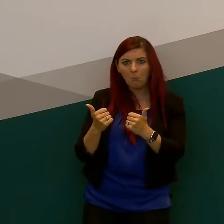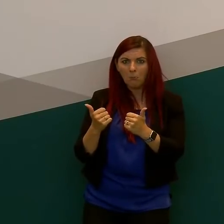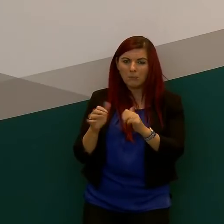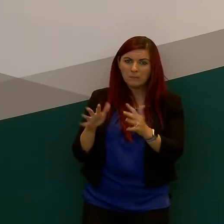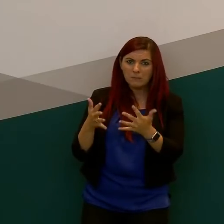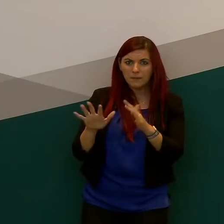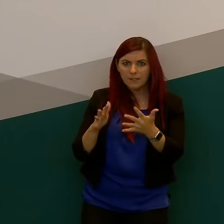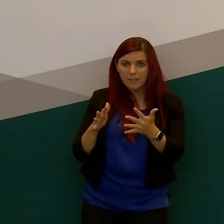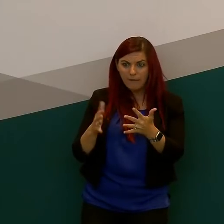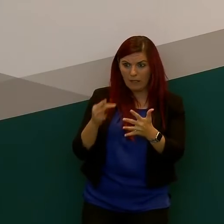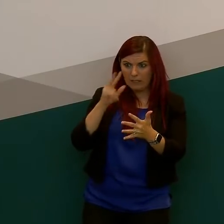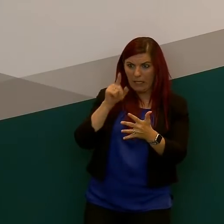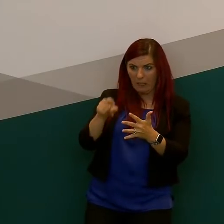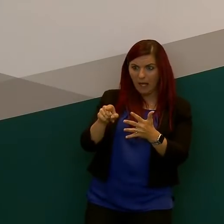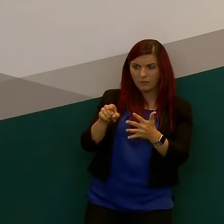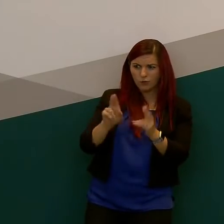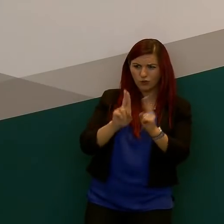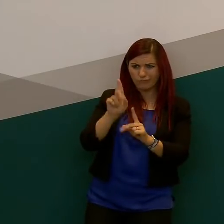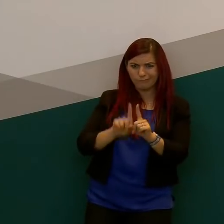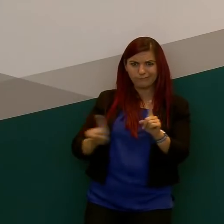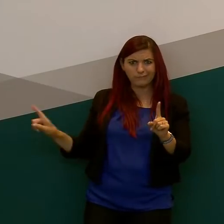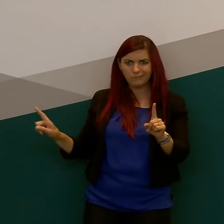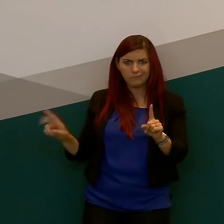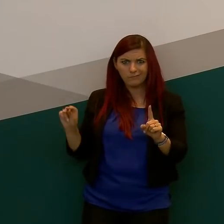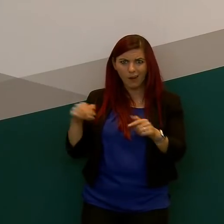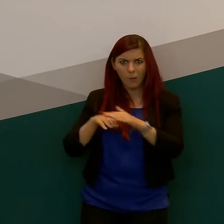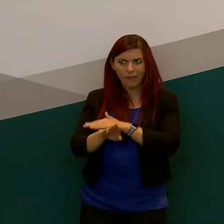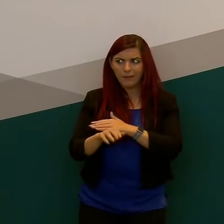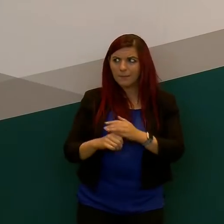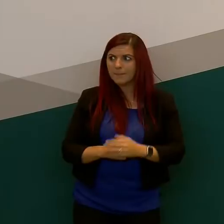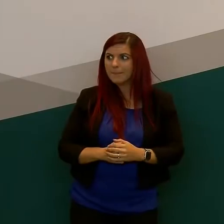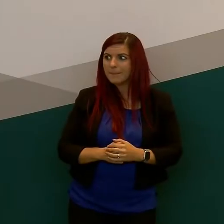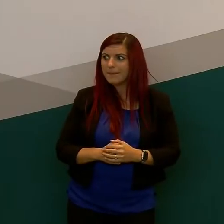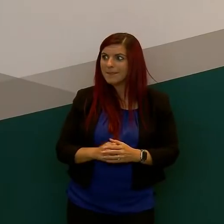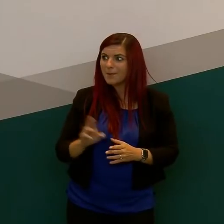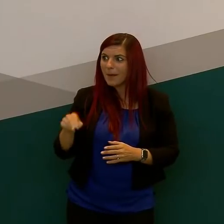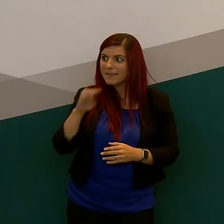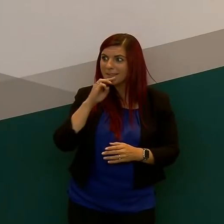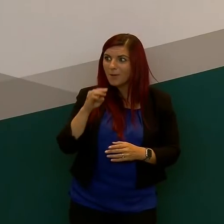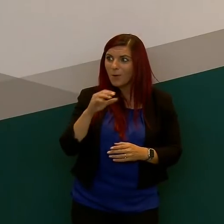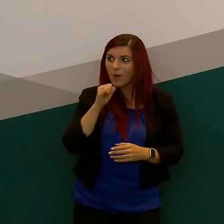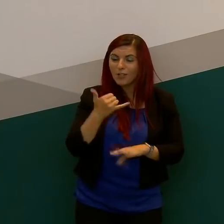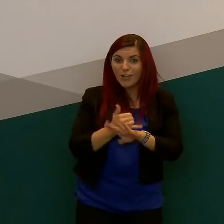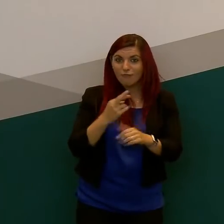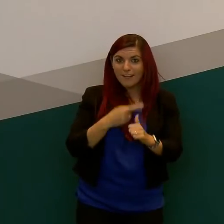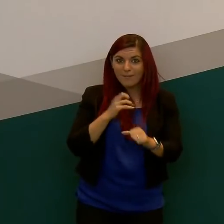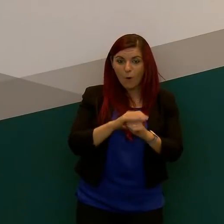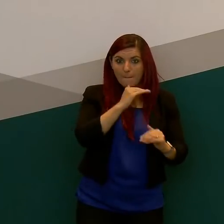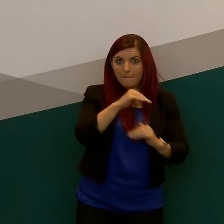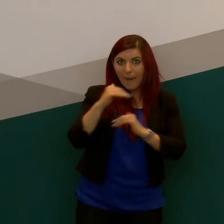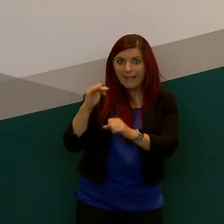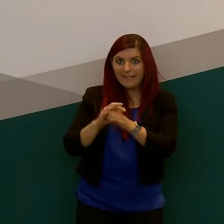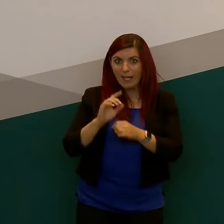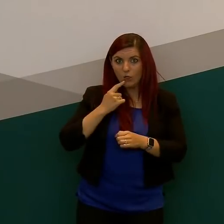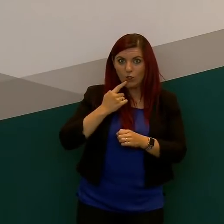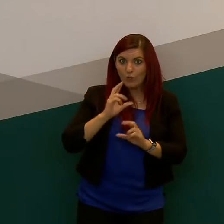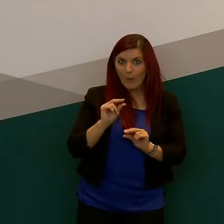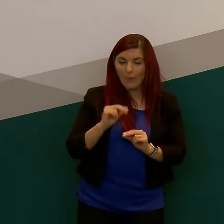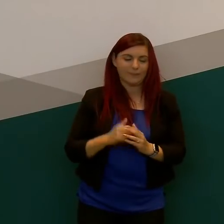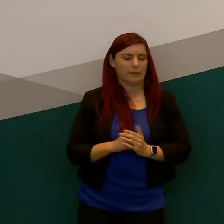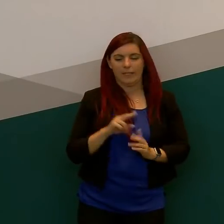of place maybe you should stay away from. So we're not at the stage of a few pints and a packet of peanuts just yet, then? No. Okay. No. Right. Thank you.